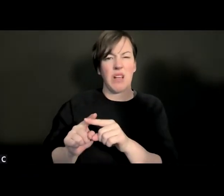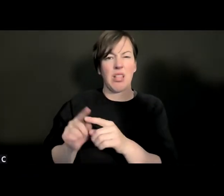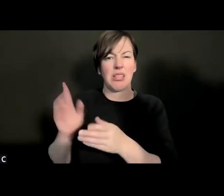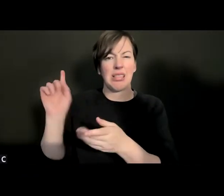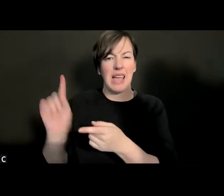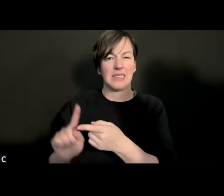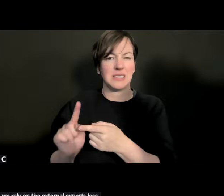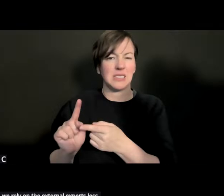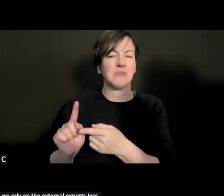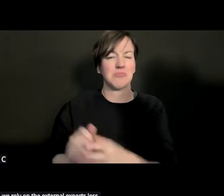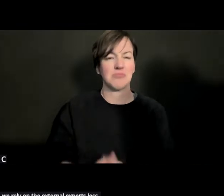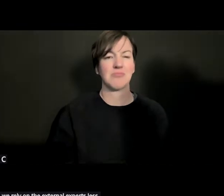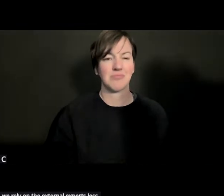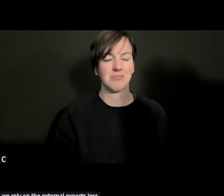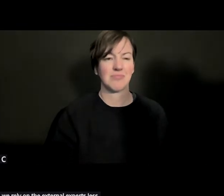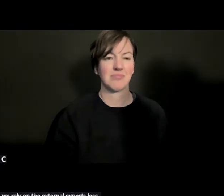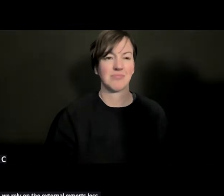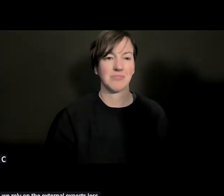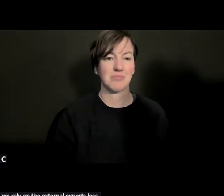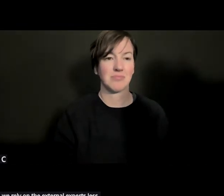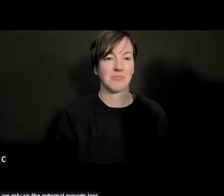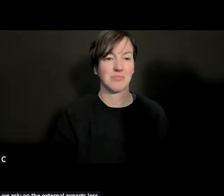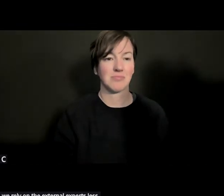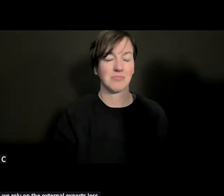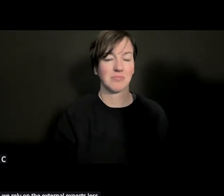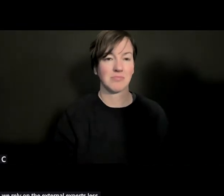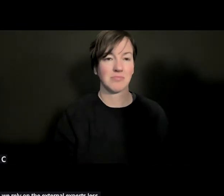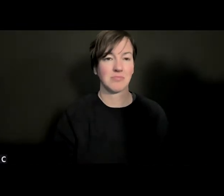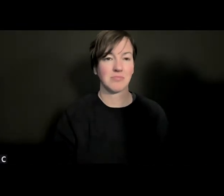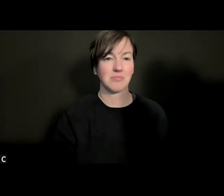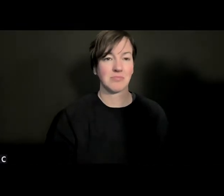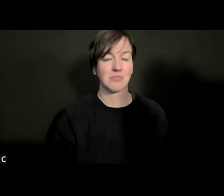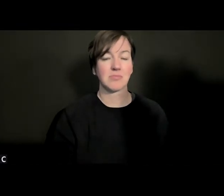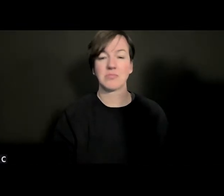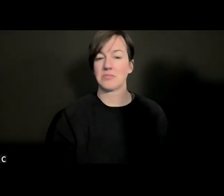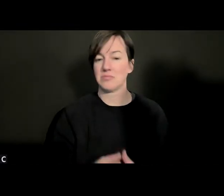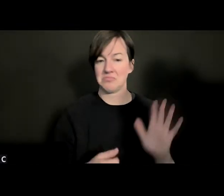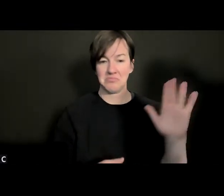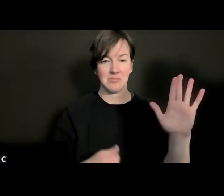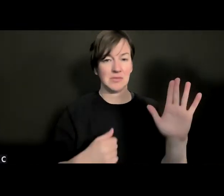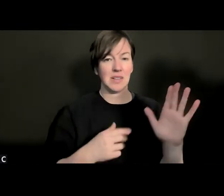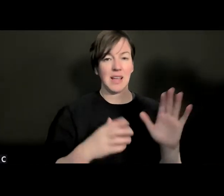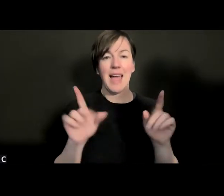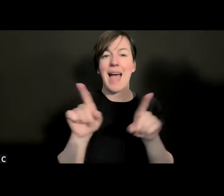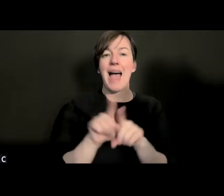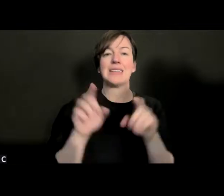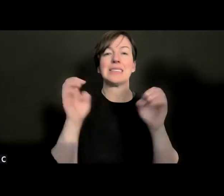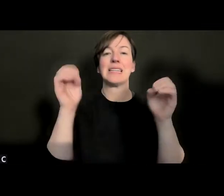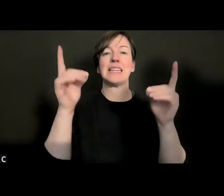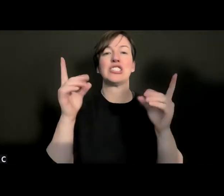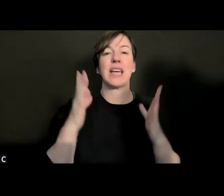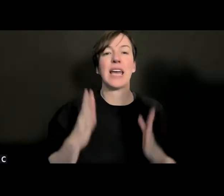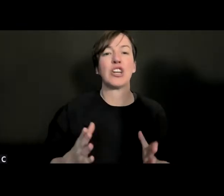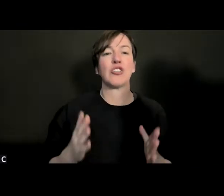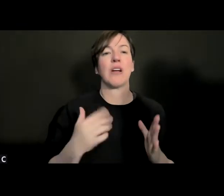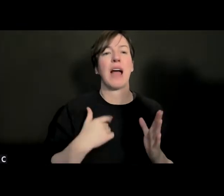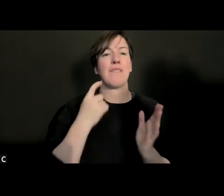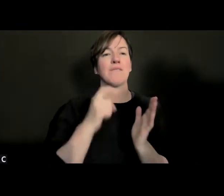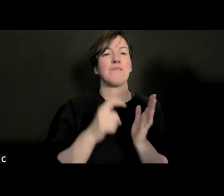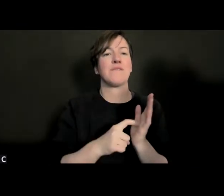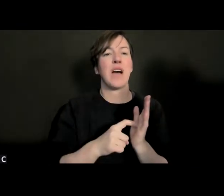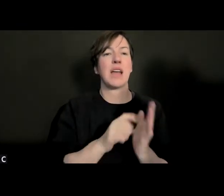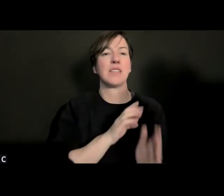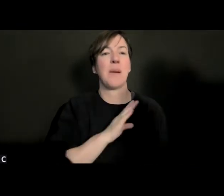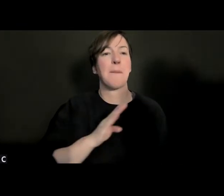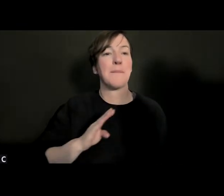time. Can I just, I just want to say something. As an educator, I find our board, how we do